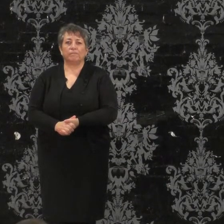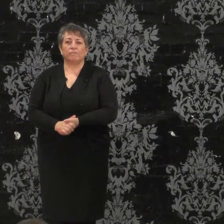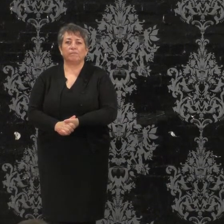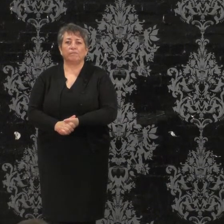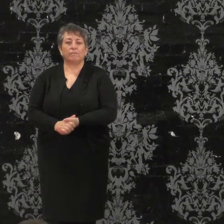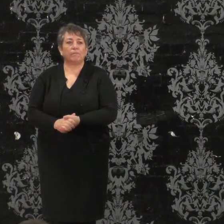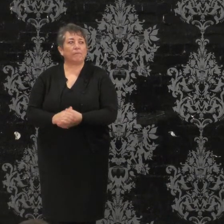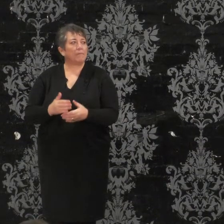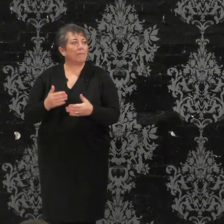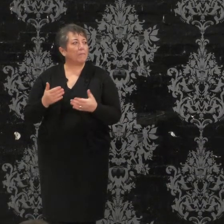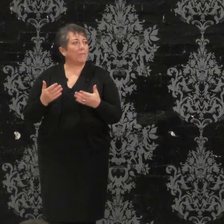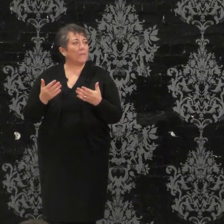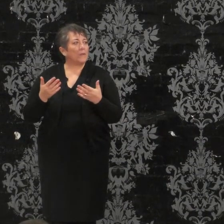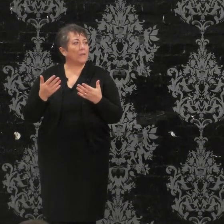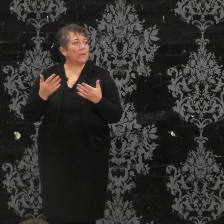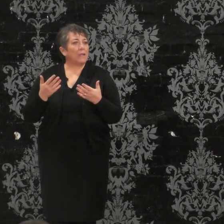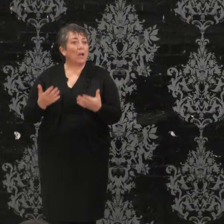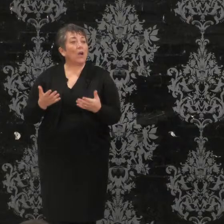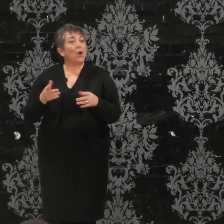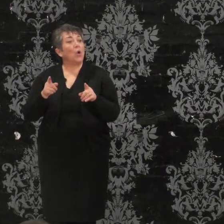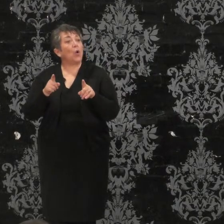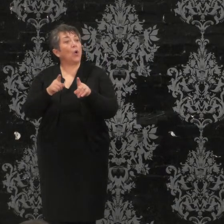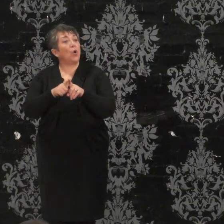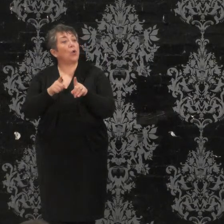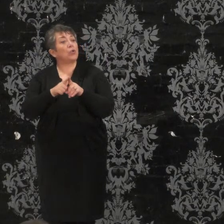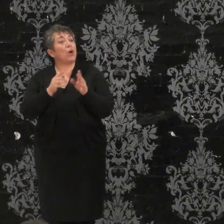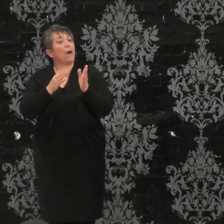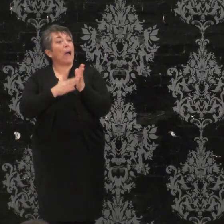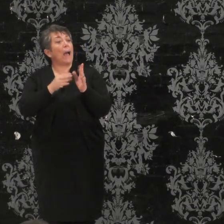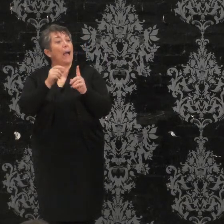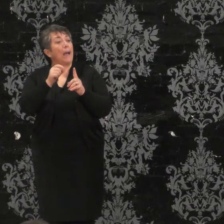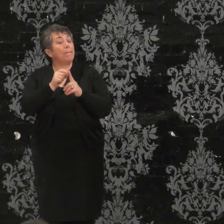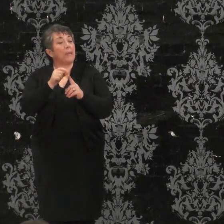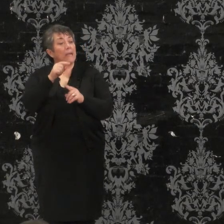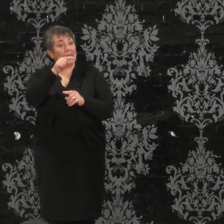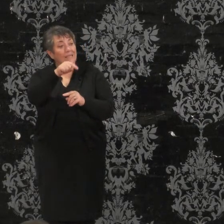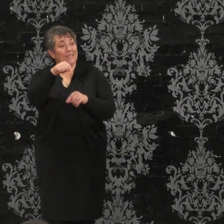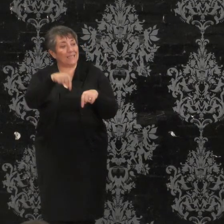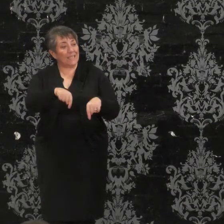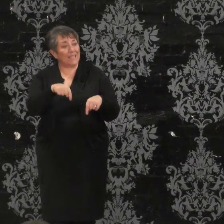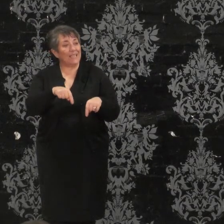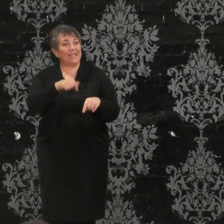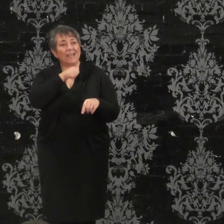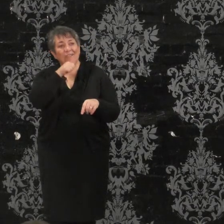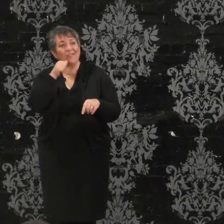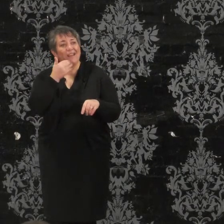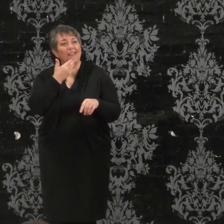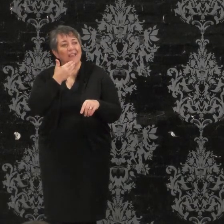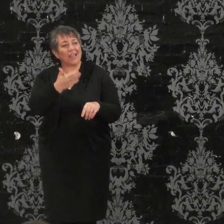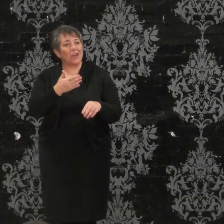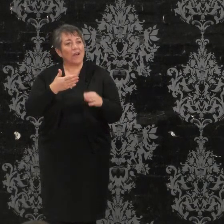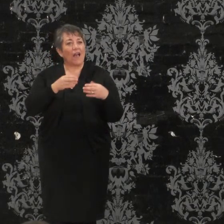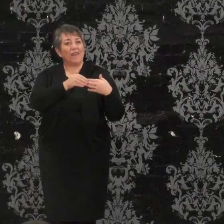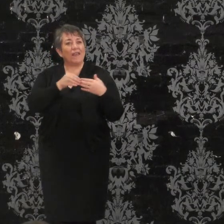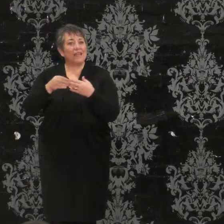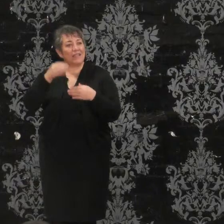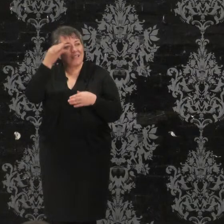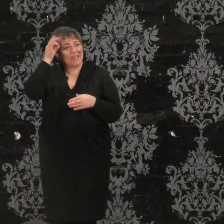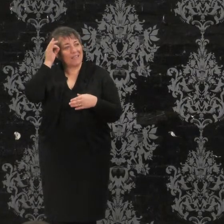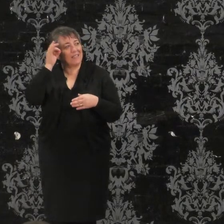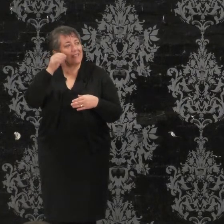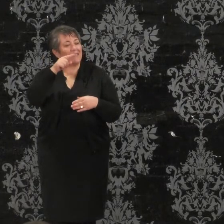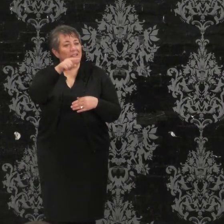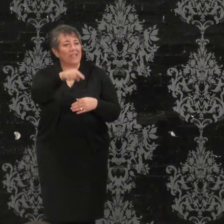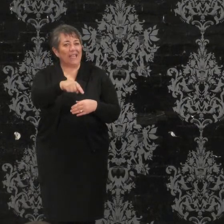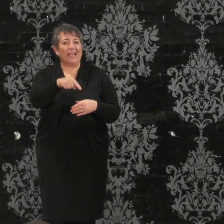It's also great to have a local member of Parliament, Florence Seshalomi, here today. The leader of the council, Councillor Claire Holland,